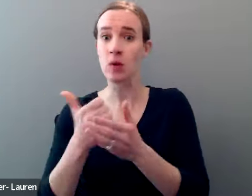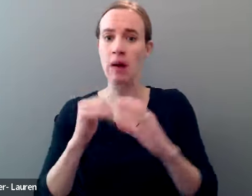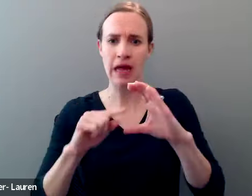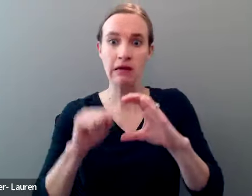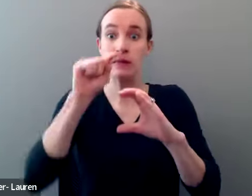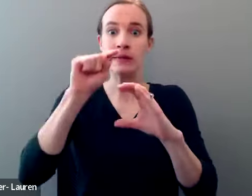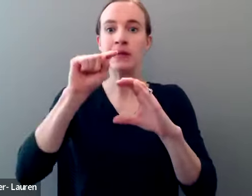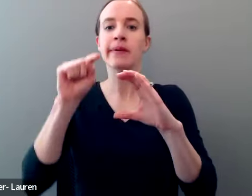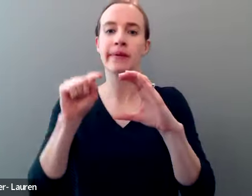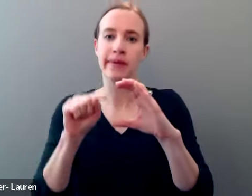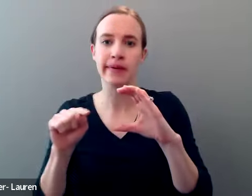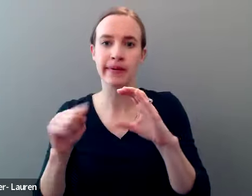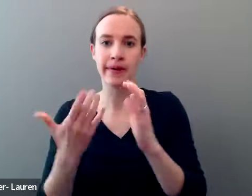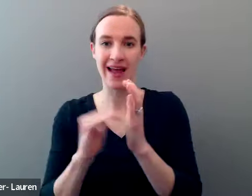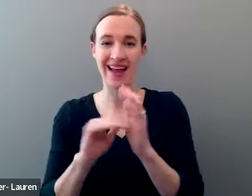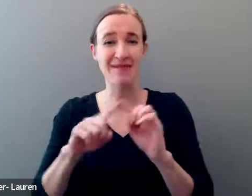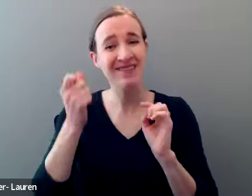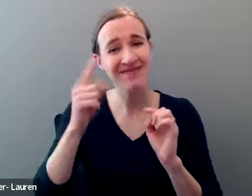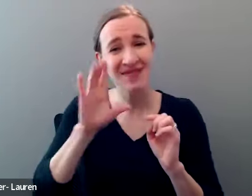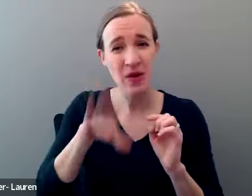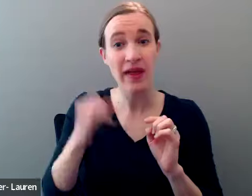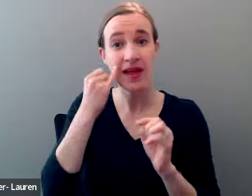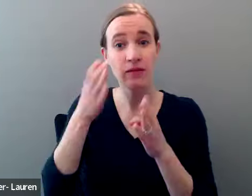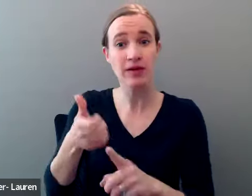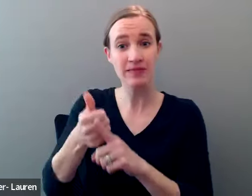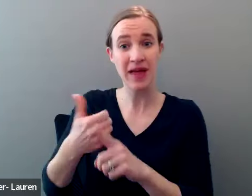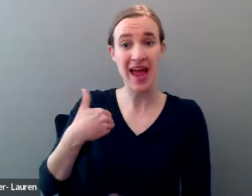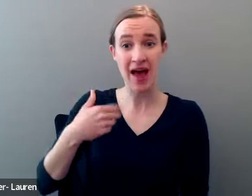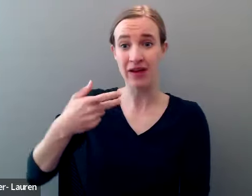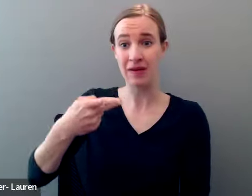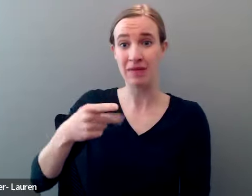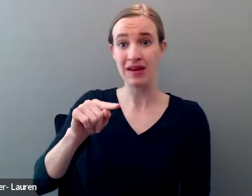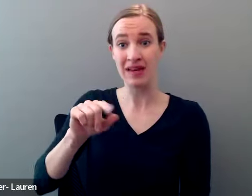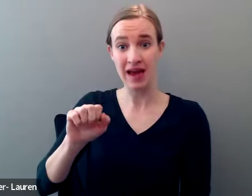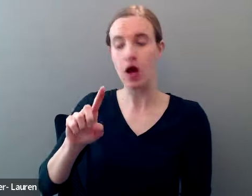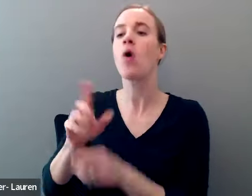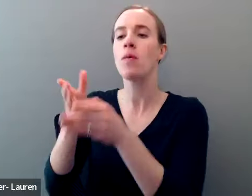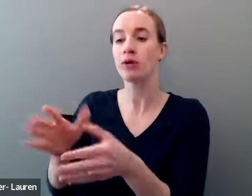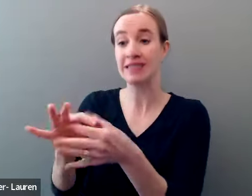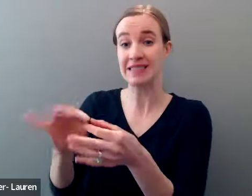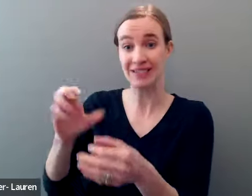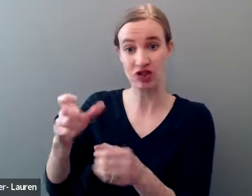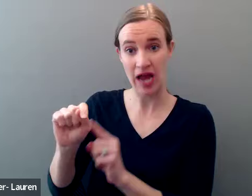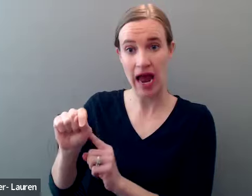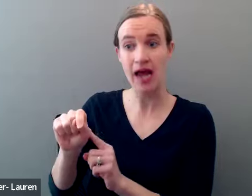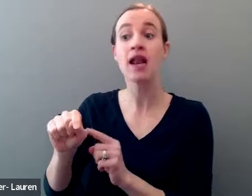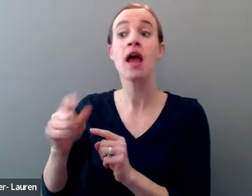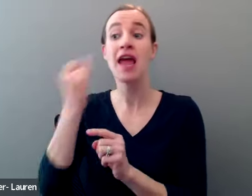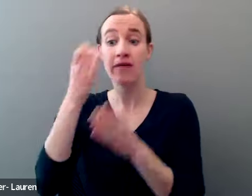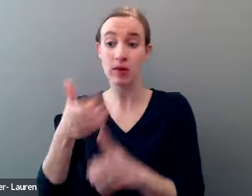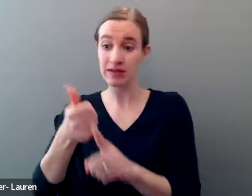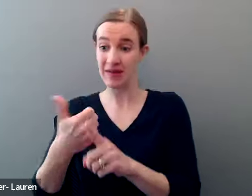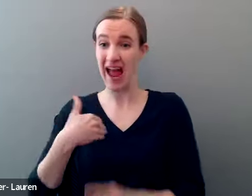flight. But with PTSD, there might not be that danger, but we still flip our lid. Absolutely, Sandra. Yes. Thank you for bringing that